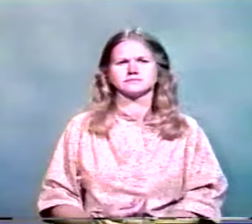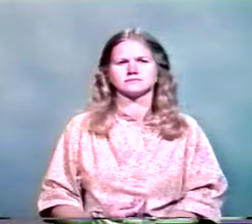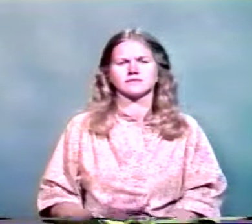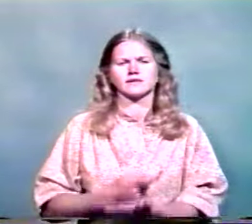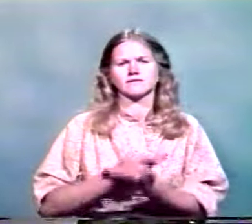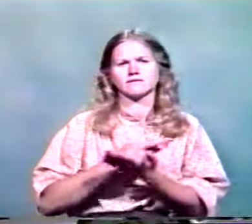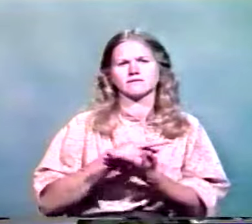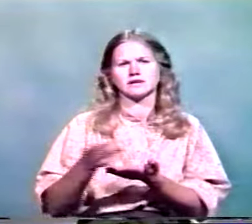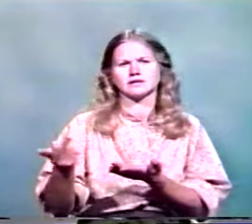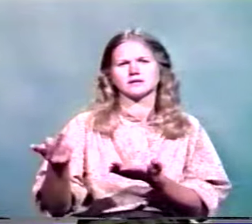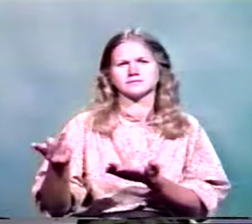Fail.